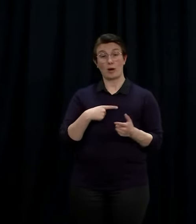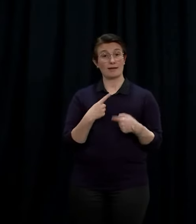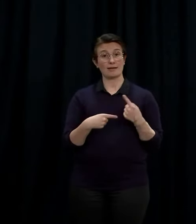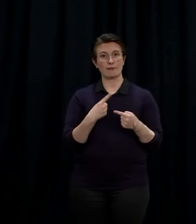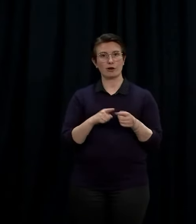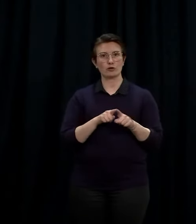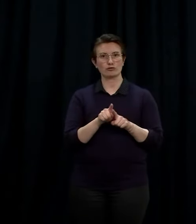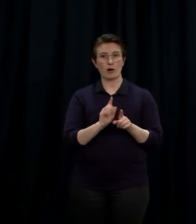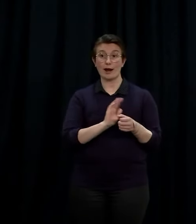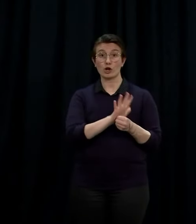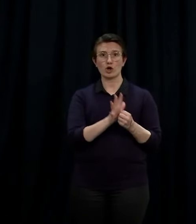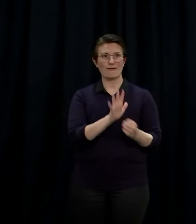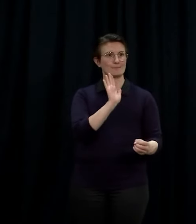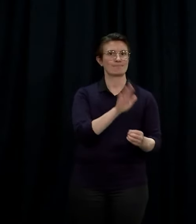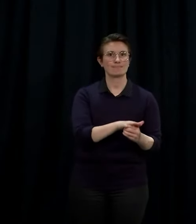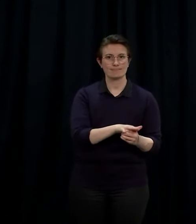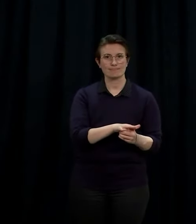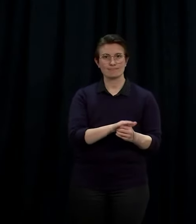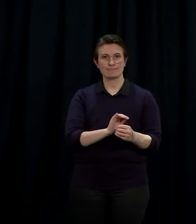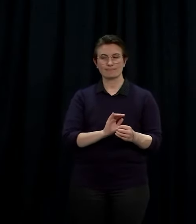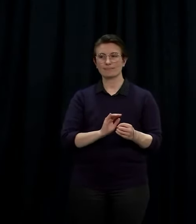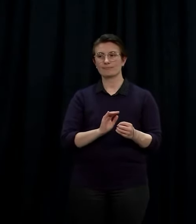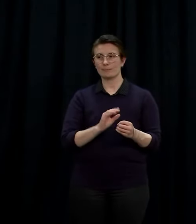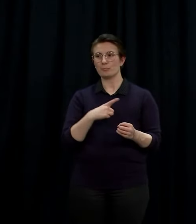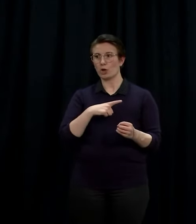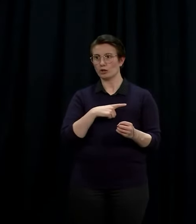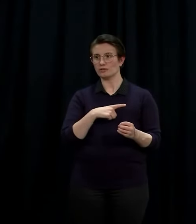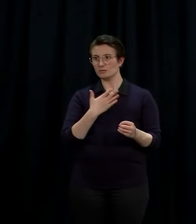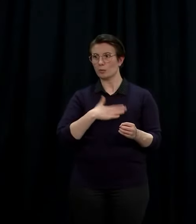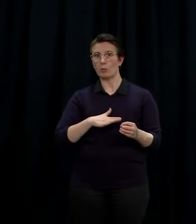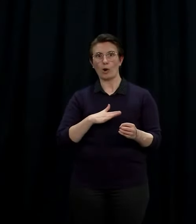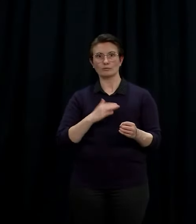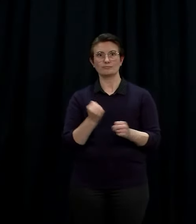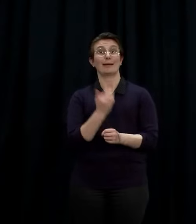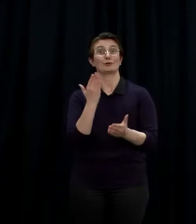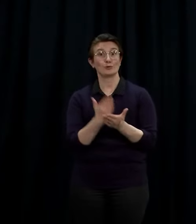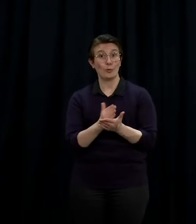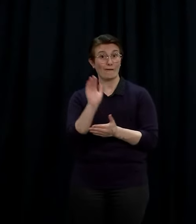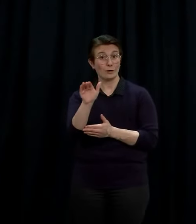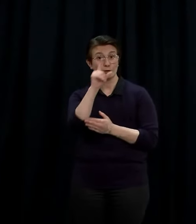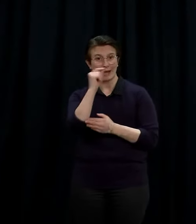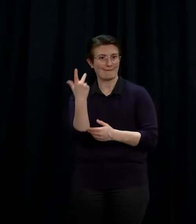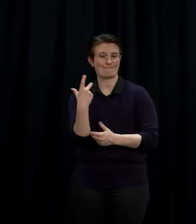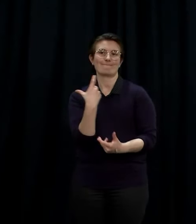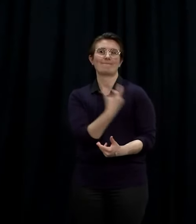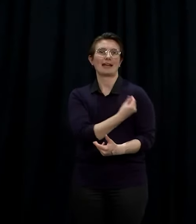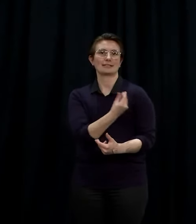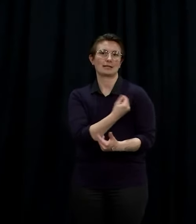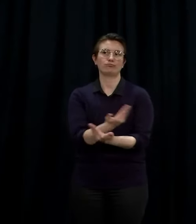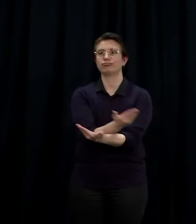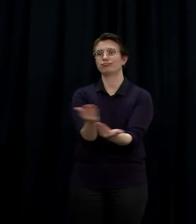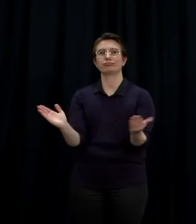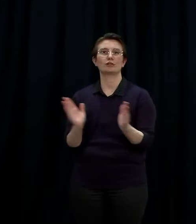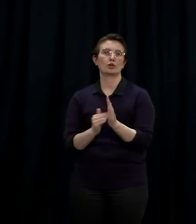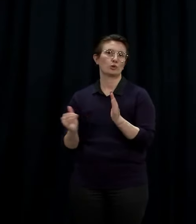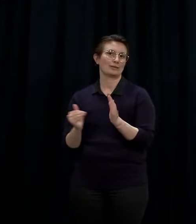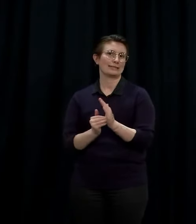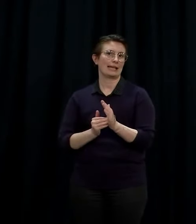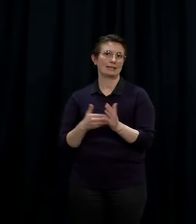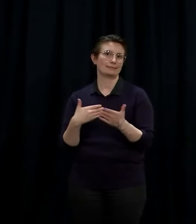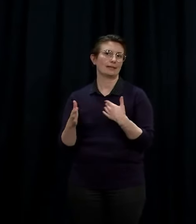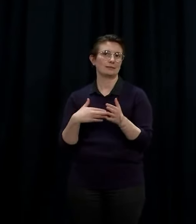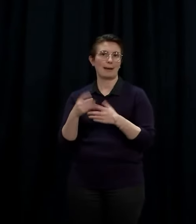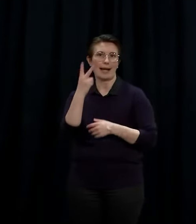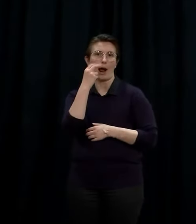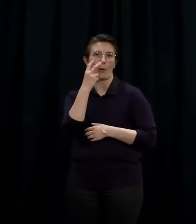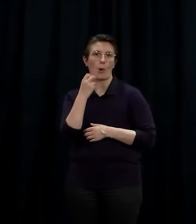be able to vaccinate our under 12s. But in the meantime, we have plenty of people who we need to vaccinate 12 and over,